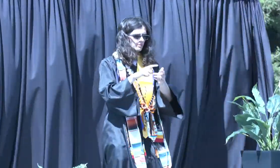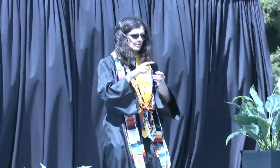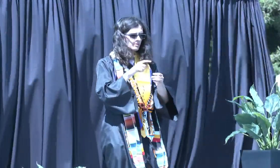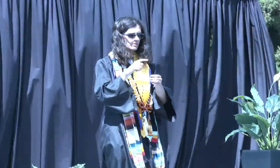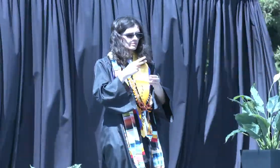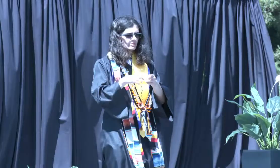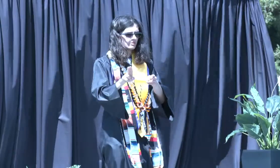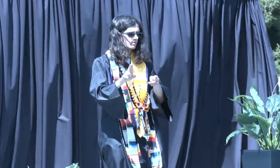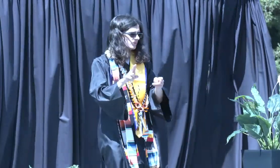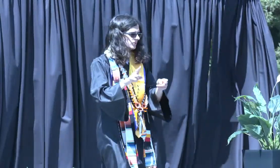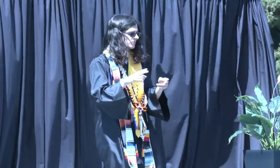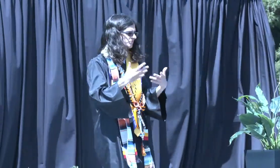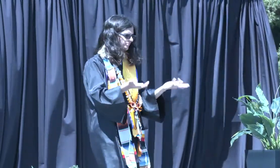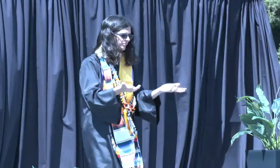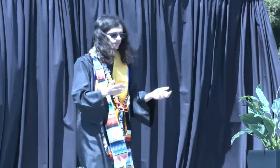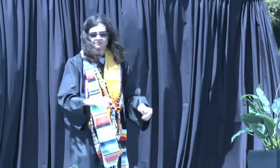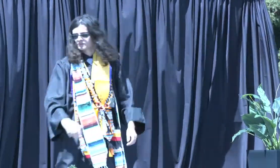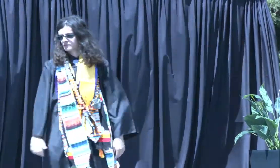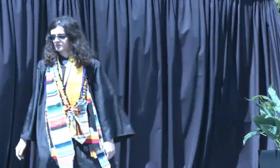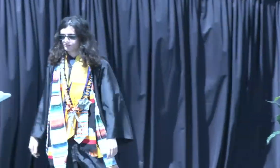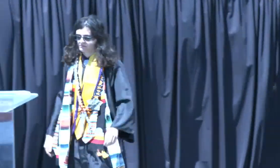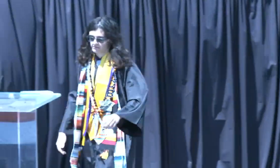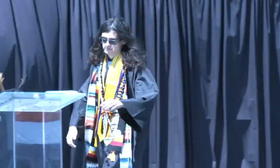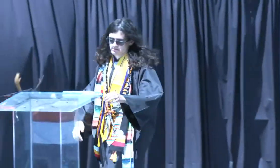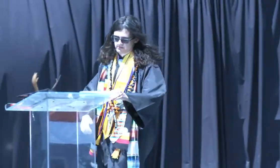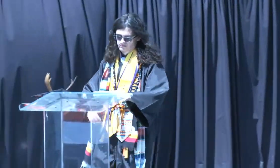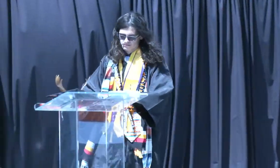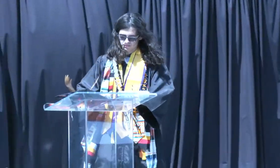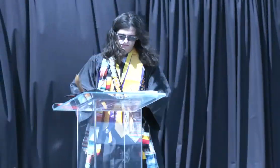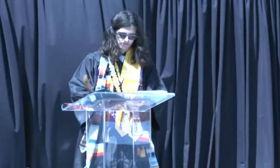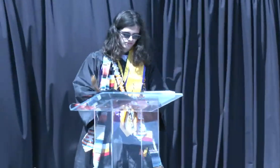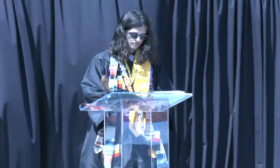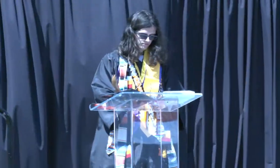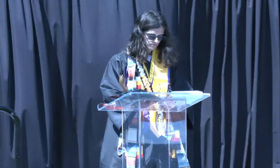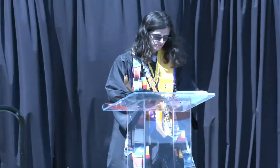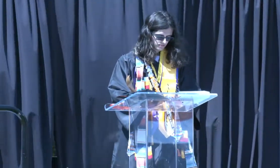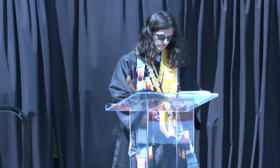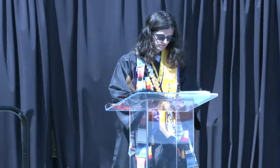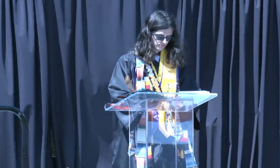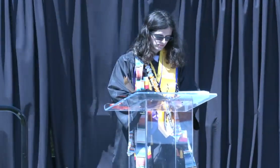They always will solve and appear in the short or the long term.